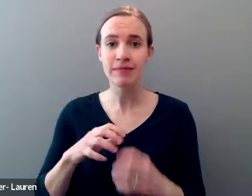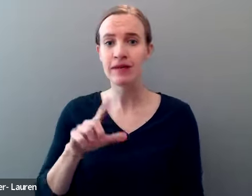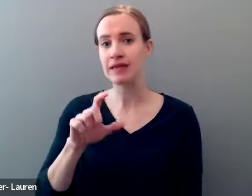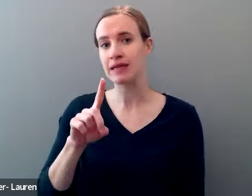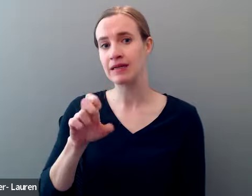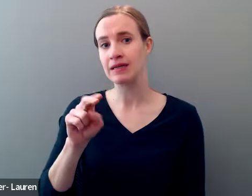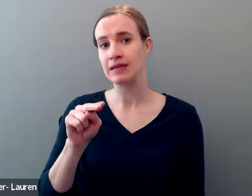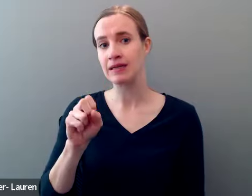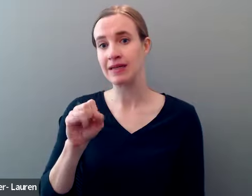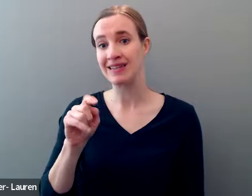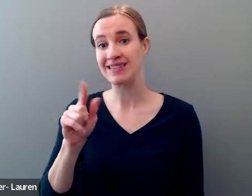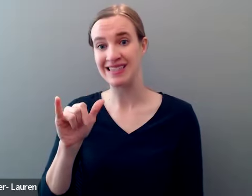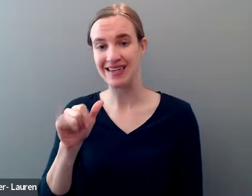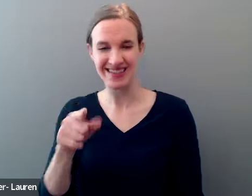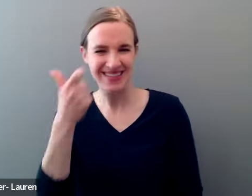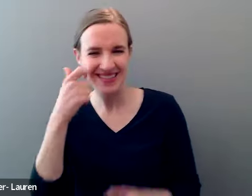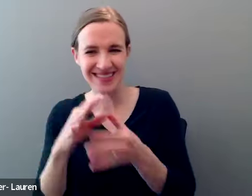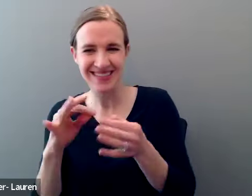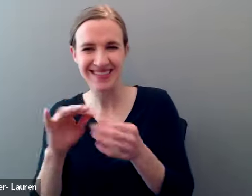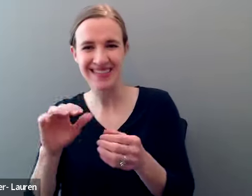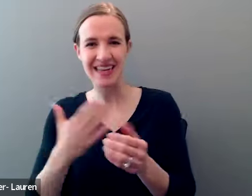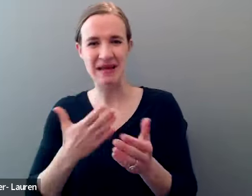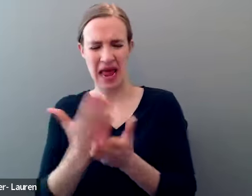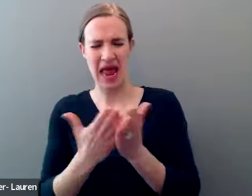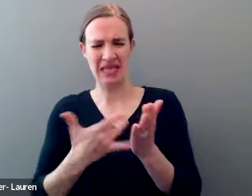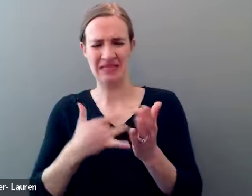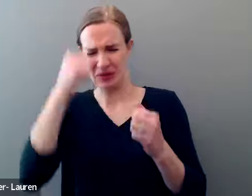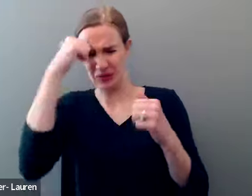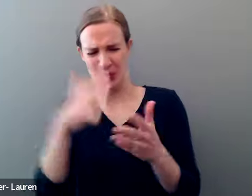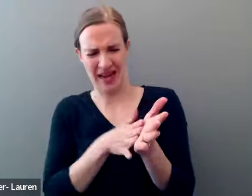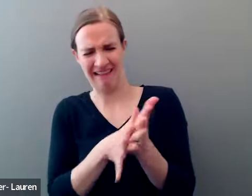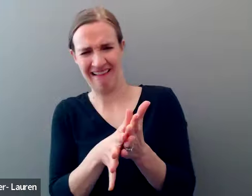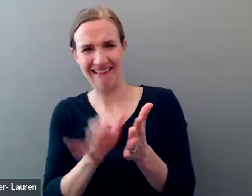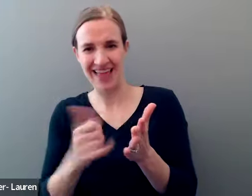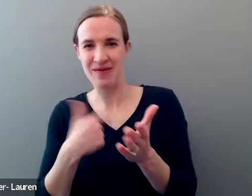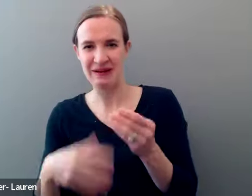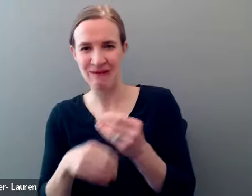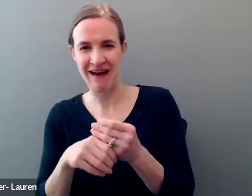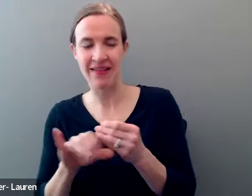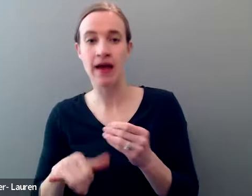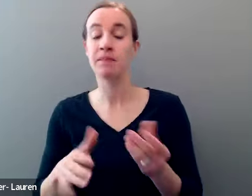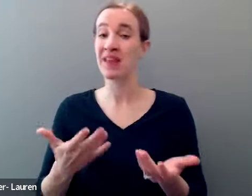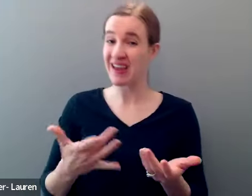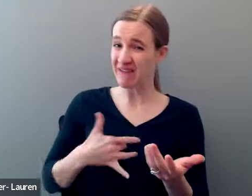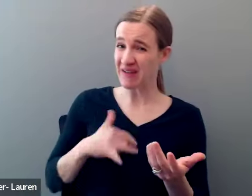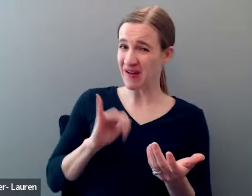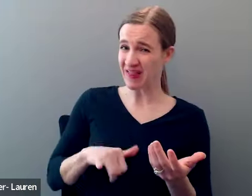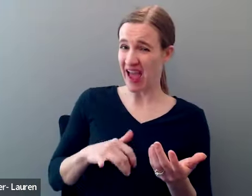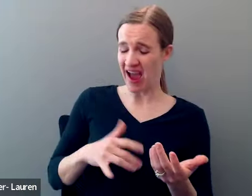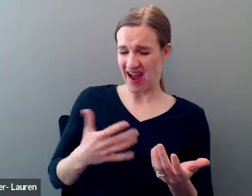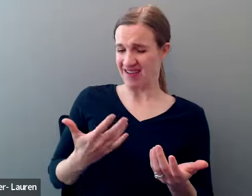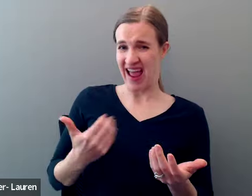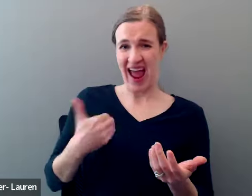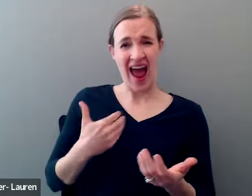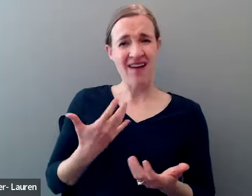It's sweaty. We need to put sweaty on there. Rough, smooth, thick, thin. Does it have a weight inside your body? I experience it in my jaw and